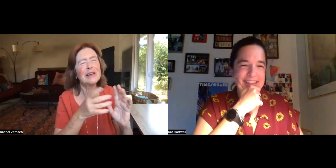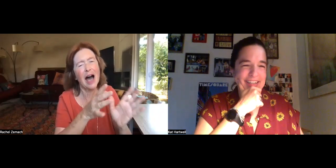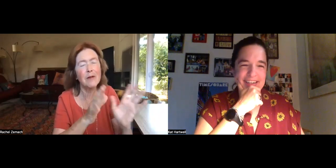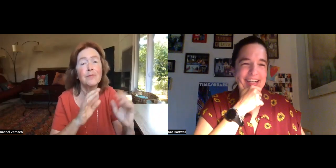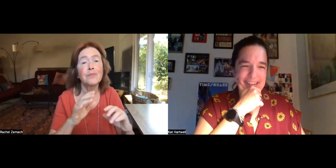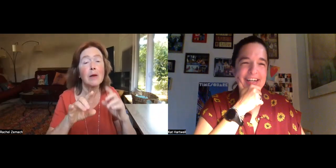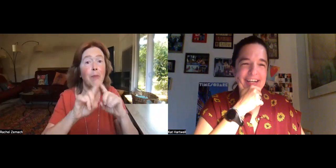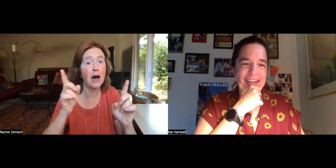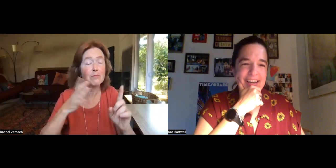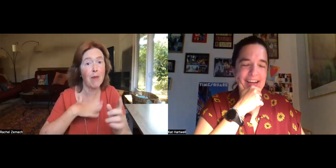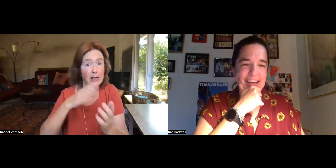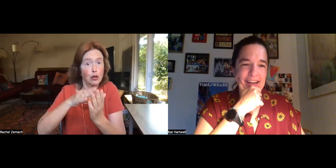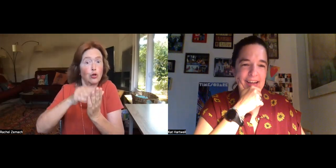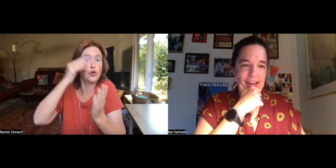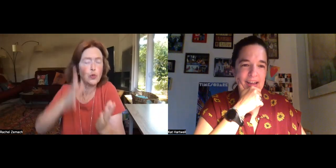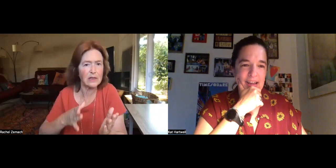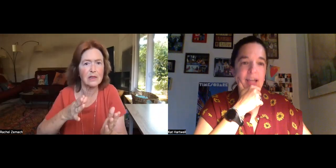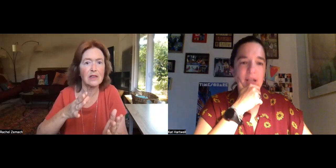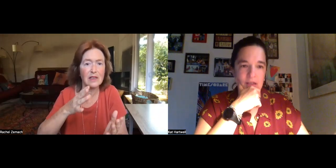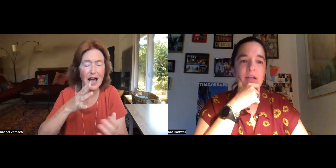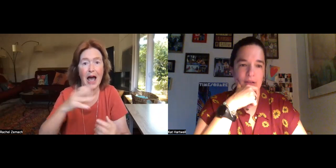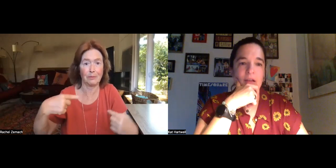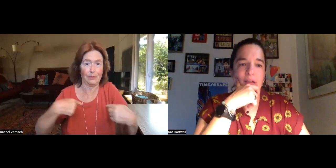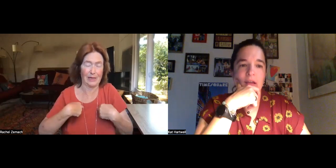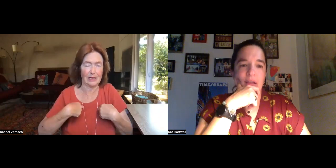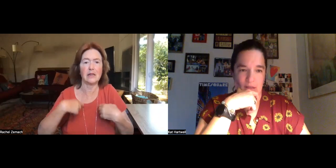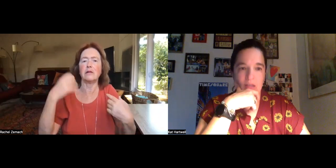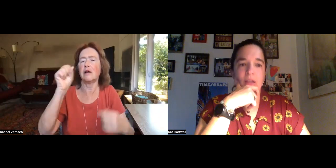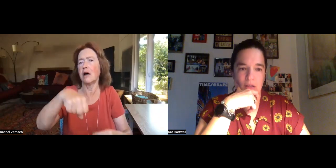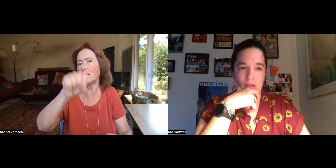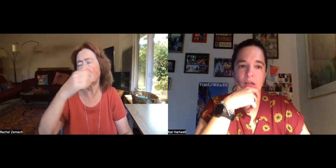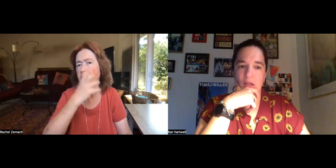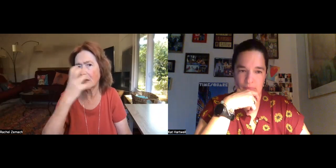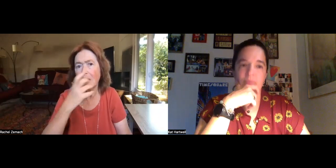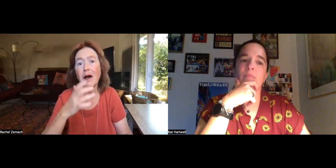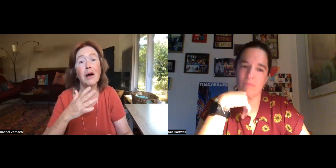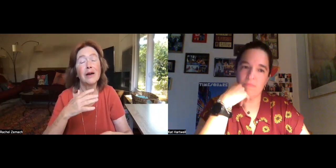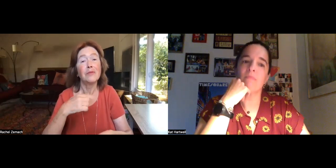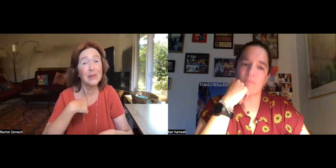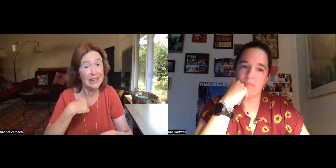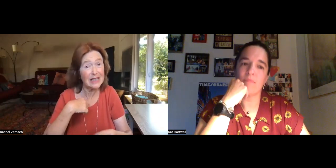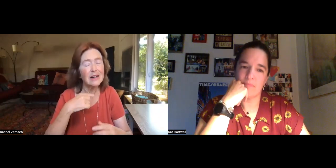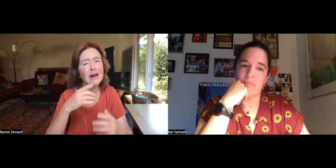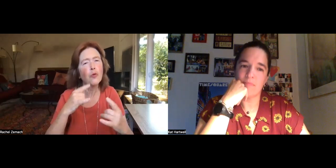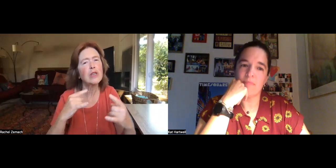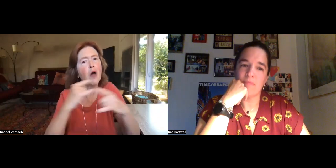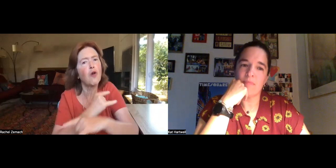Yeah, but my students and me, yes, me, it was